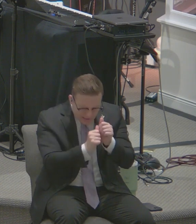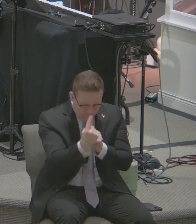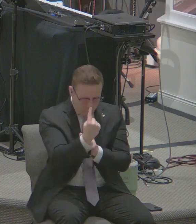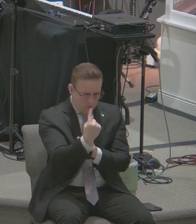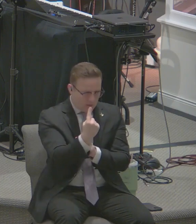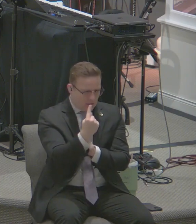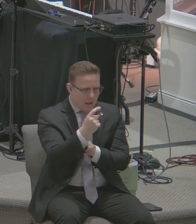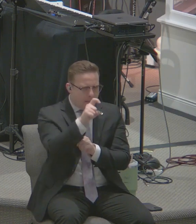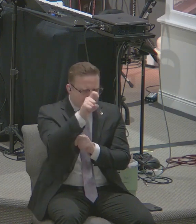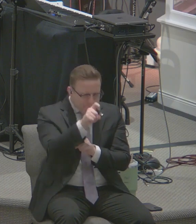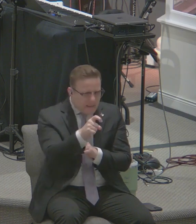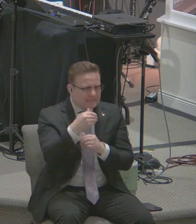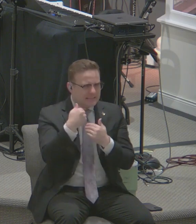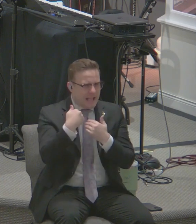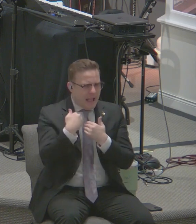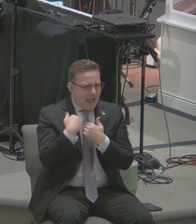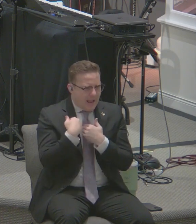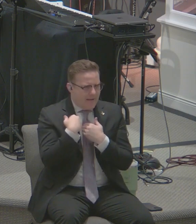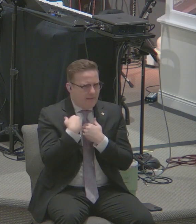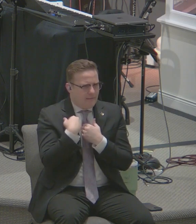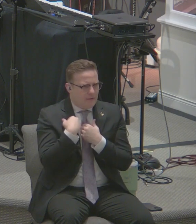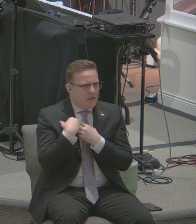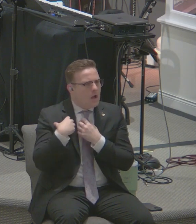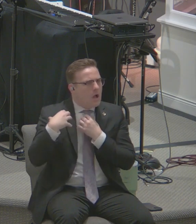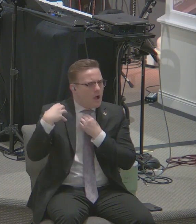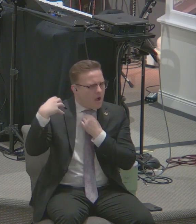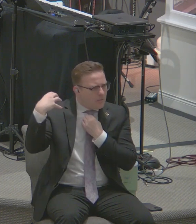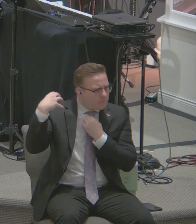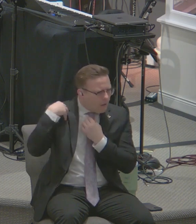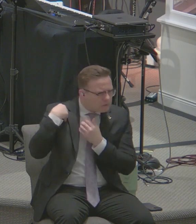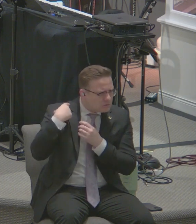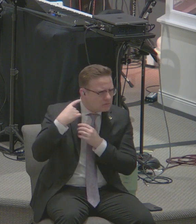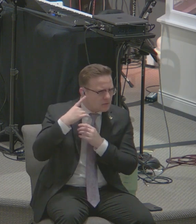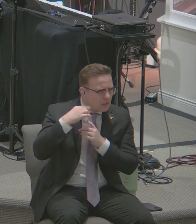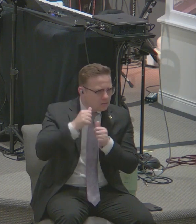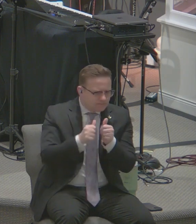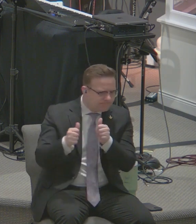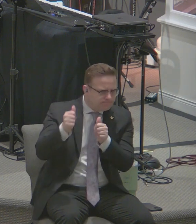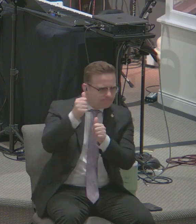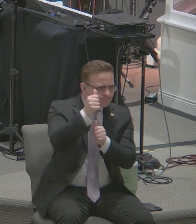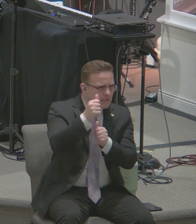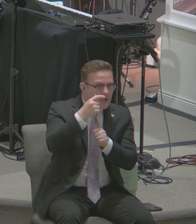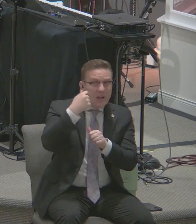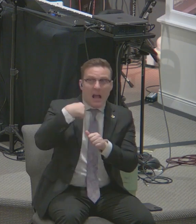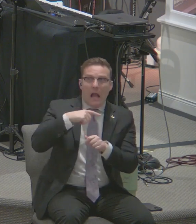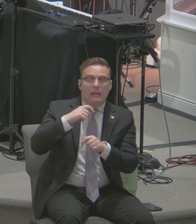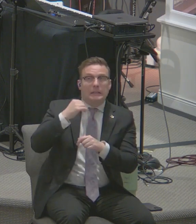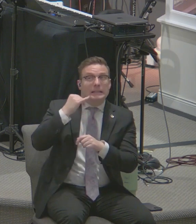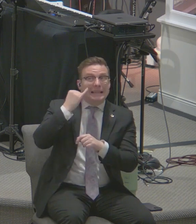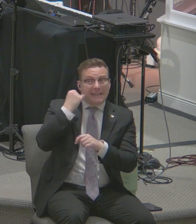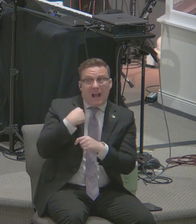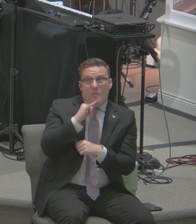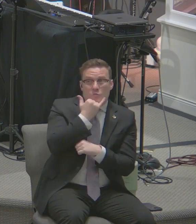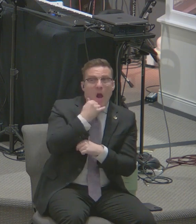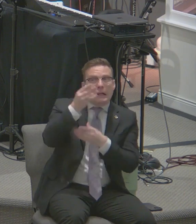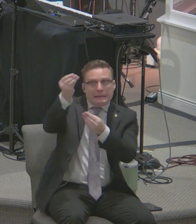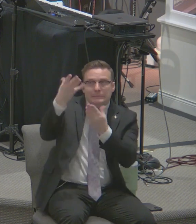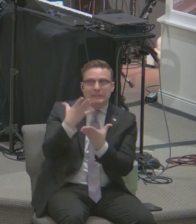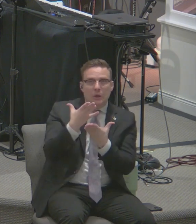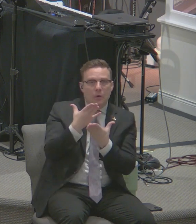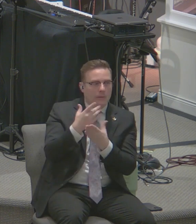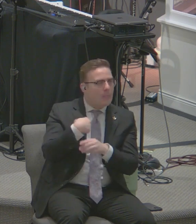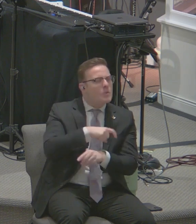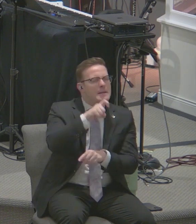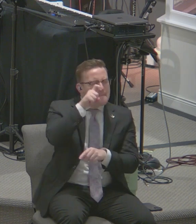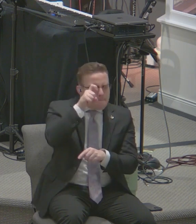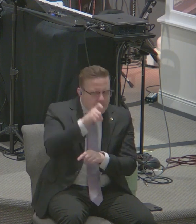Everyone has to have someone that they're accountable to. We never grow out of it. We have to be accountable